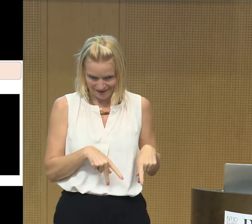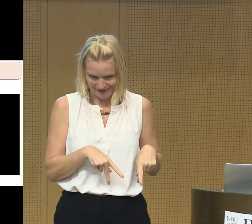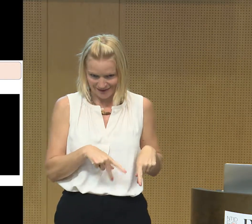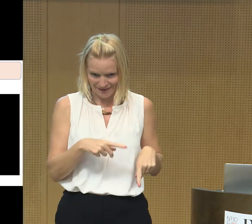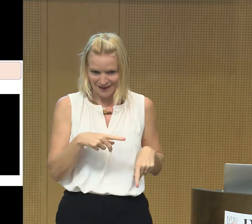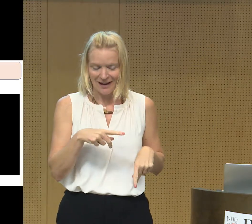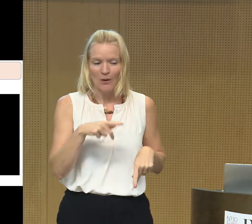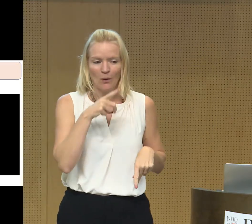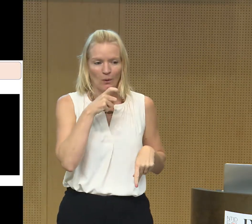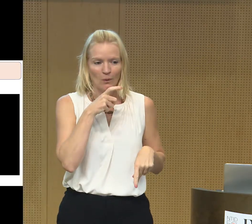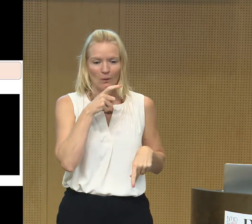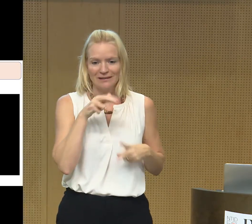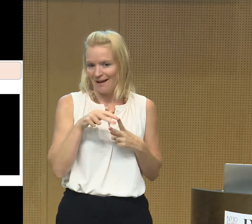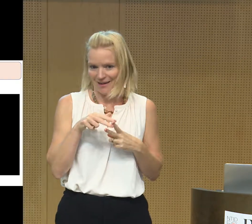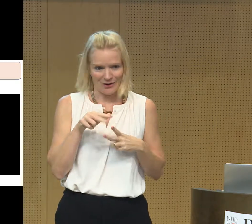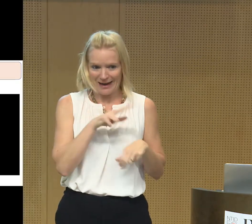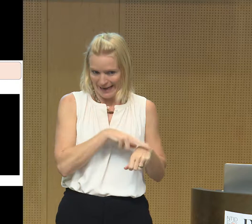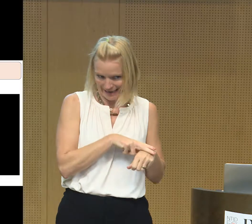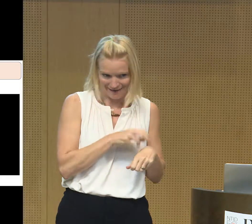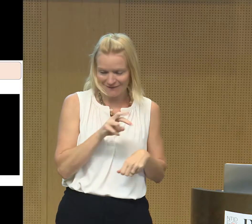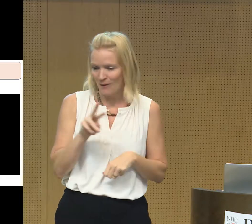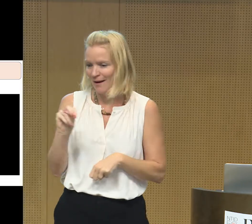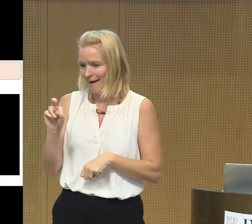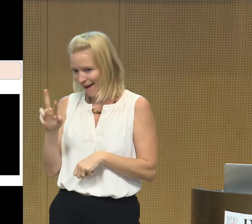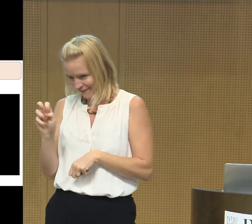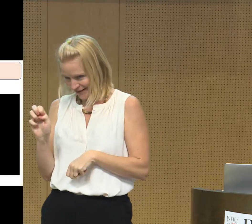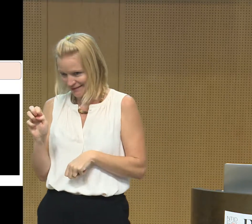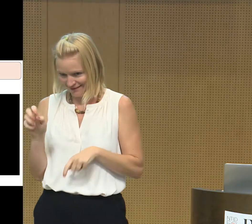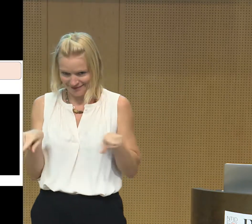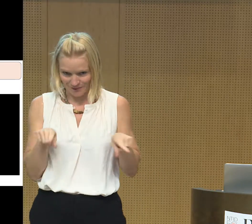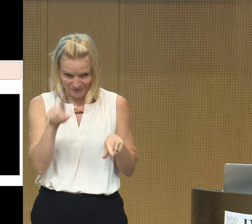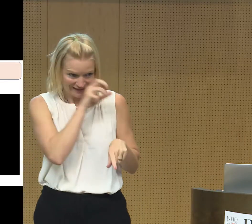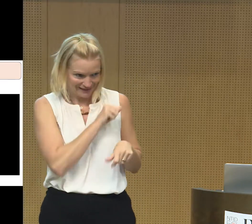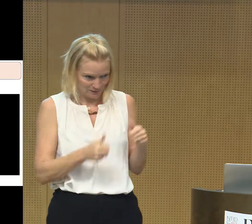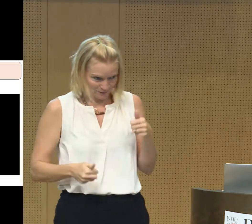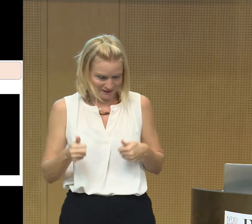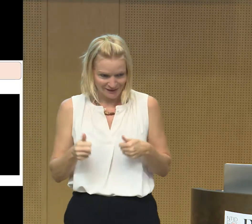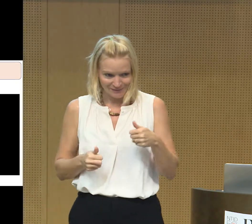who you're watching, whether this person is native or novice.